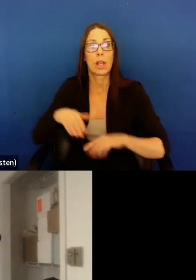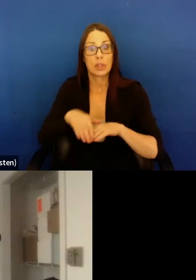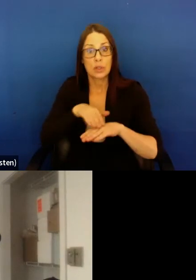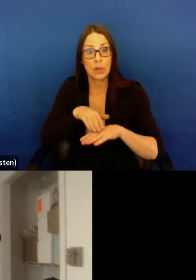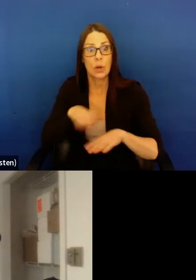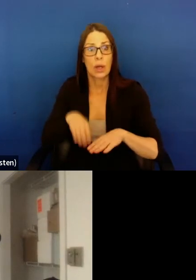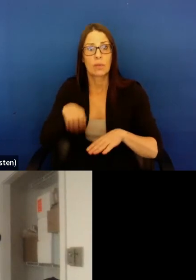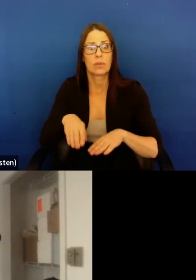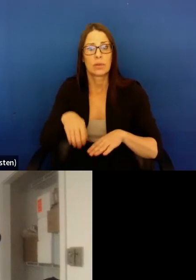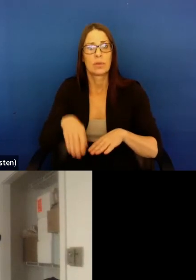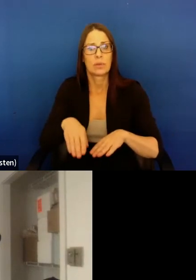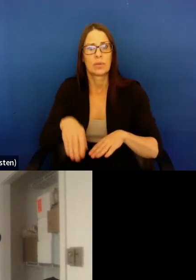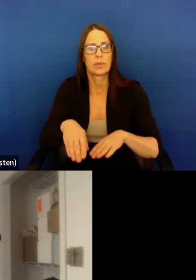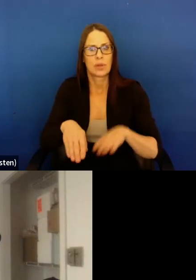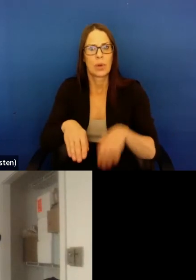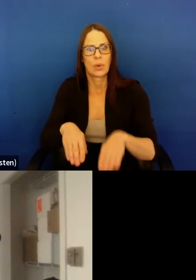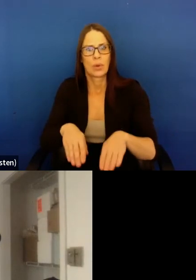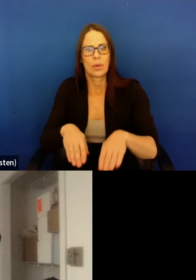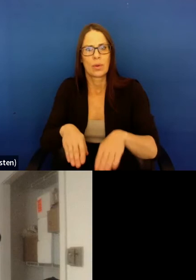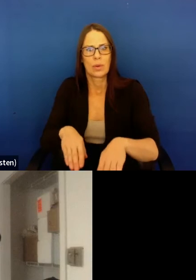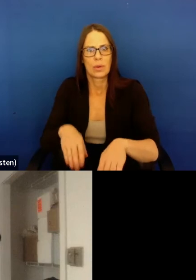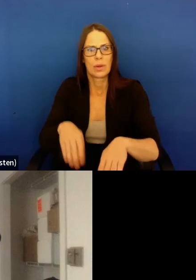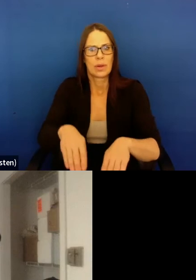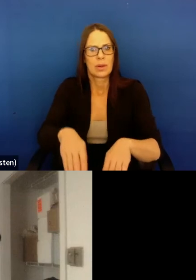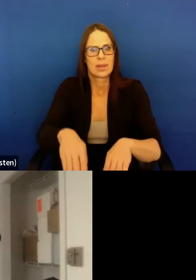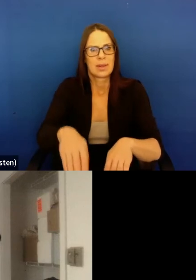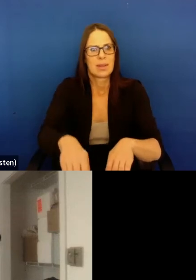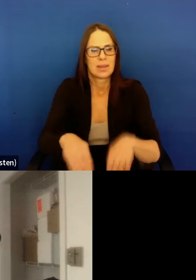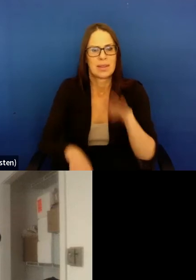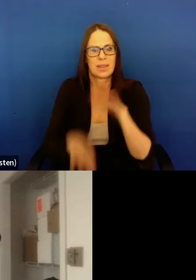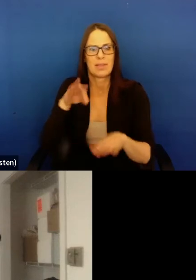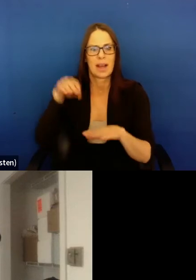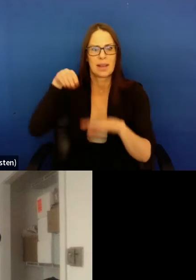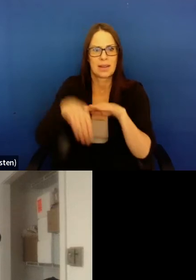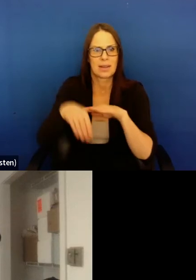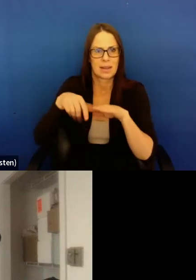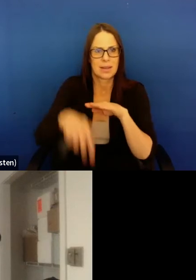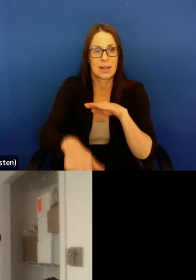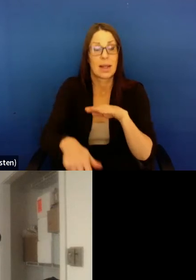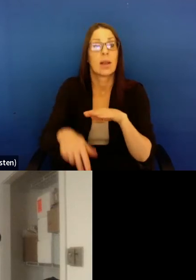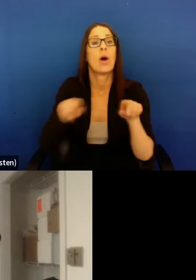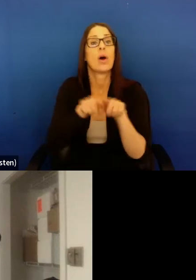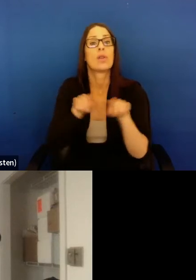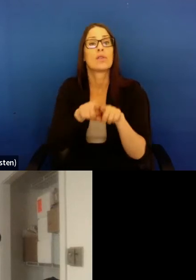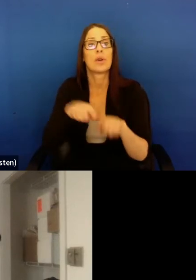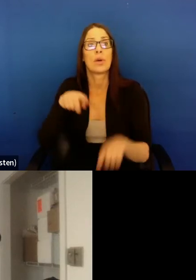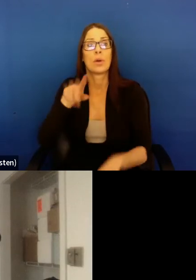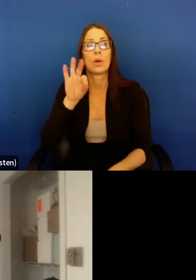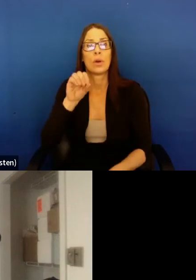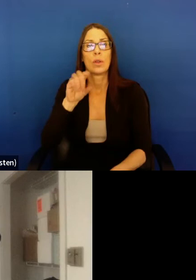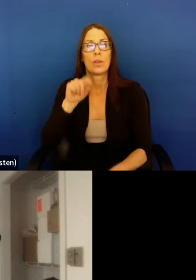tap forward to find the descending step. And the footbridge too, coming over here, similar. The stairs